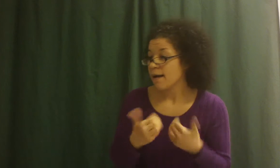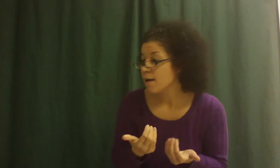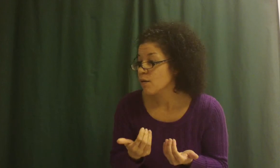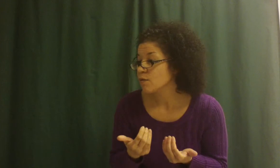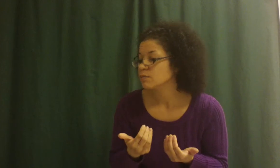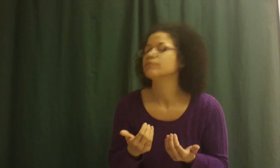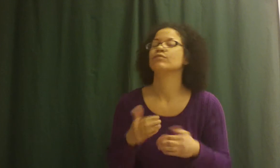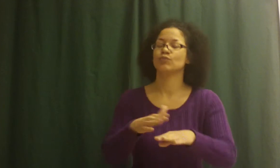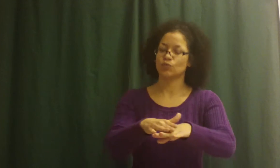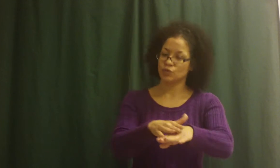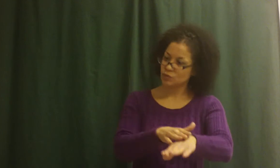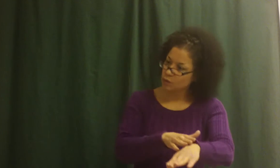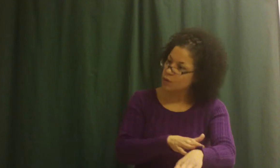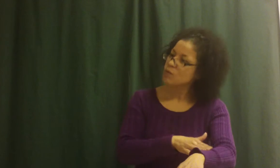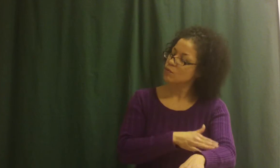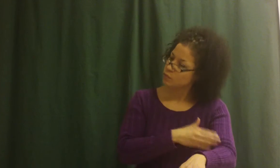know, the same thing is true with ice.